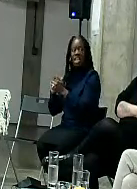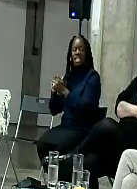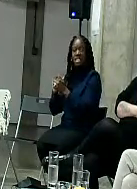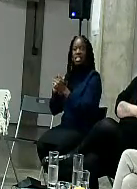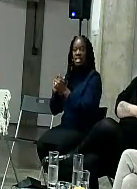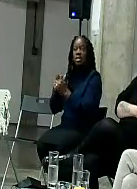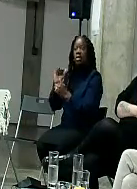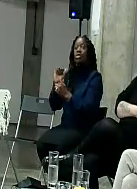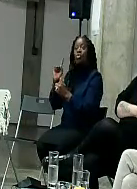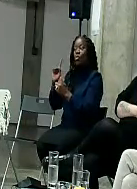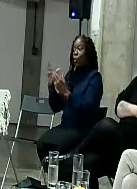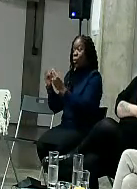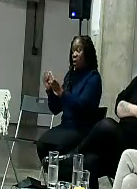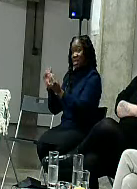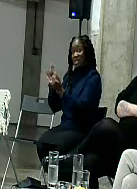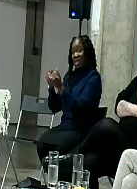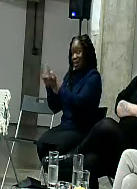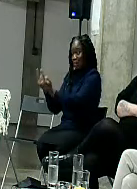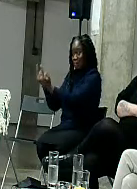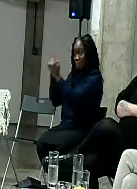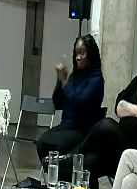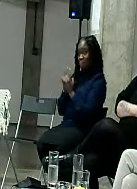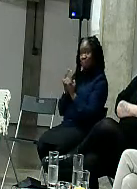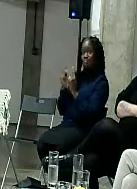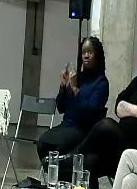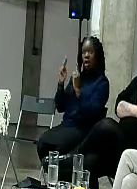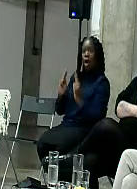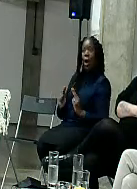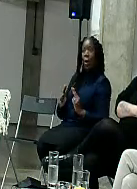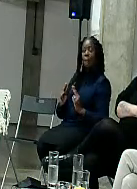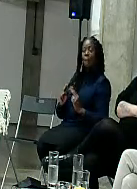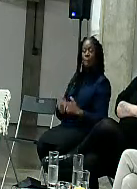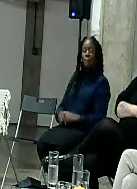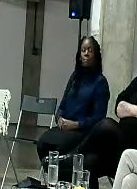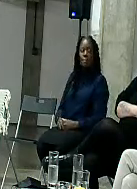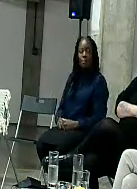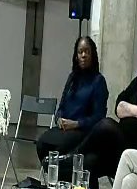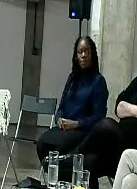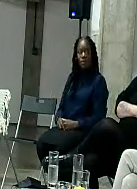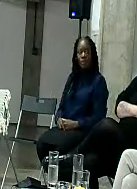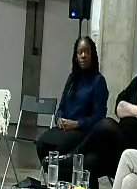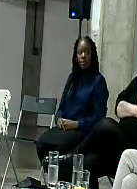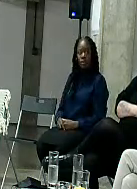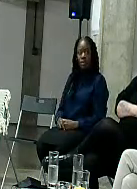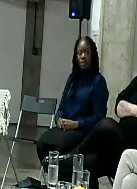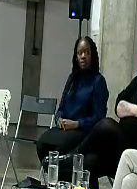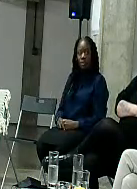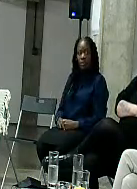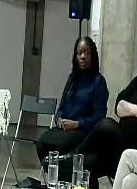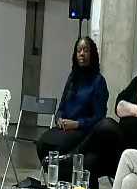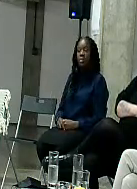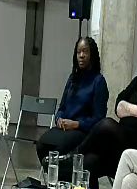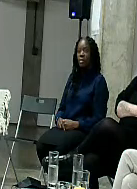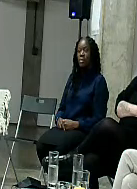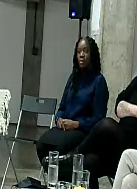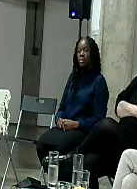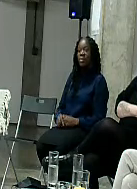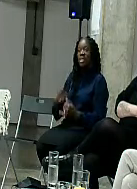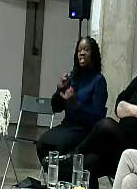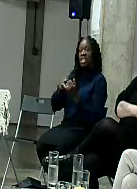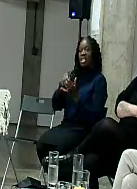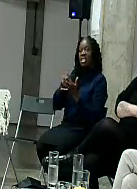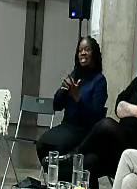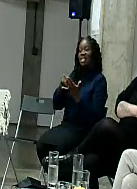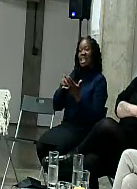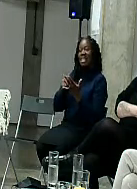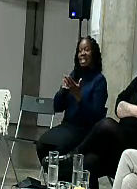had brought him home. And he had this only episode of